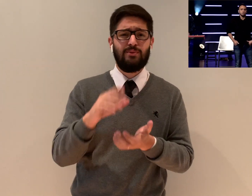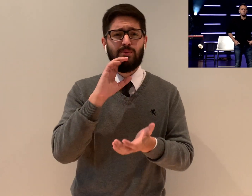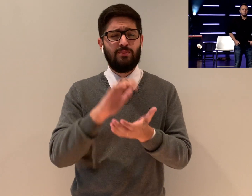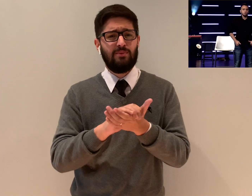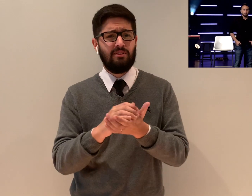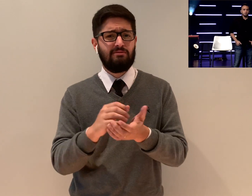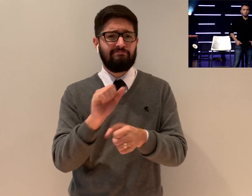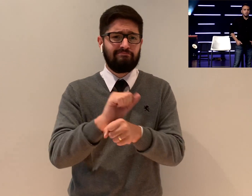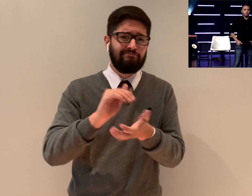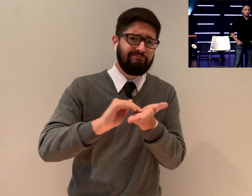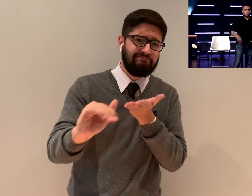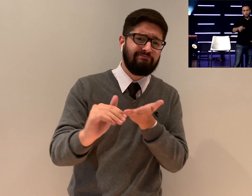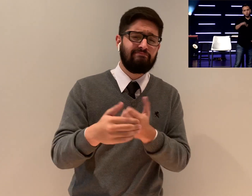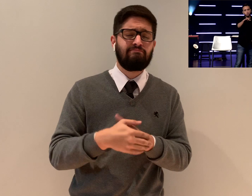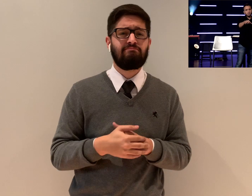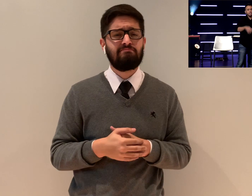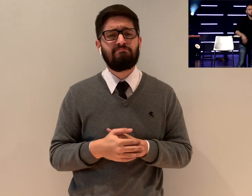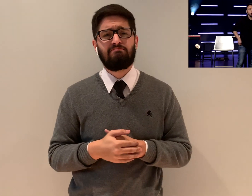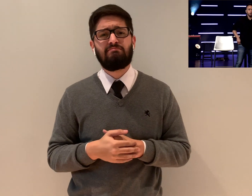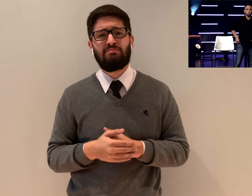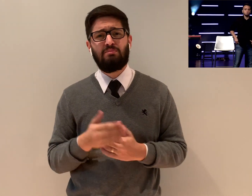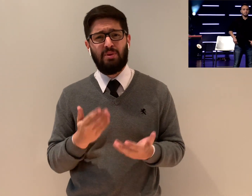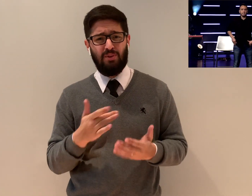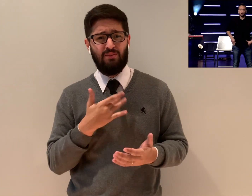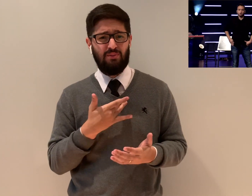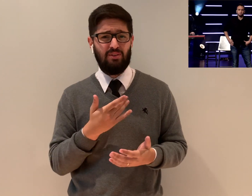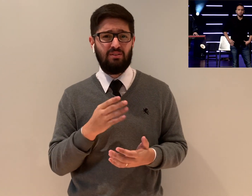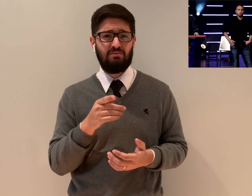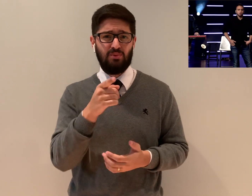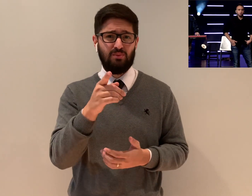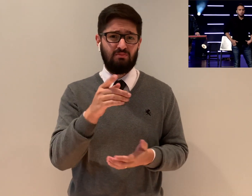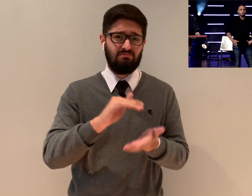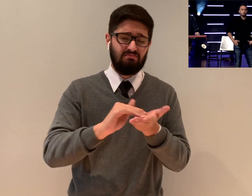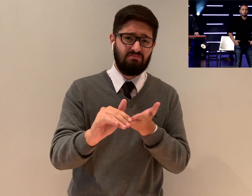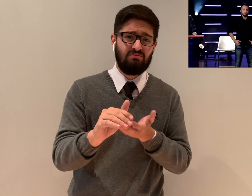off, and perhaps you're the next one to be laid off.